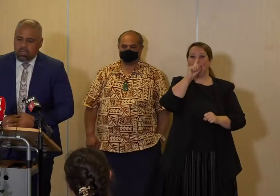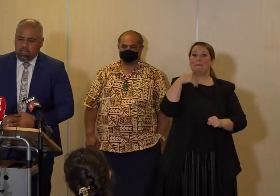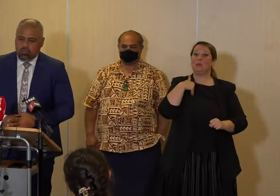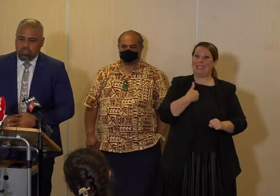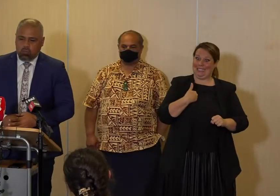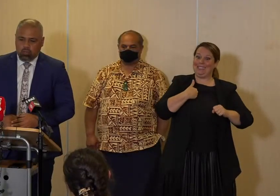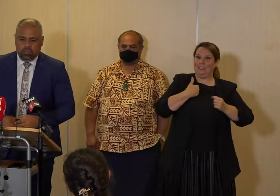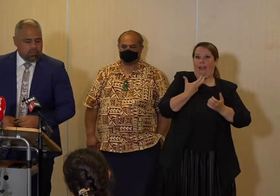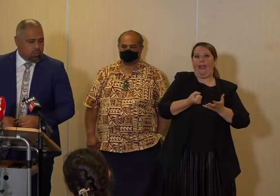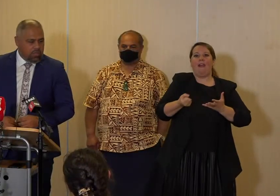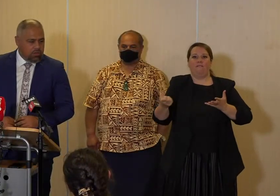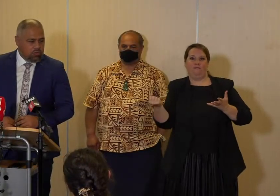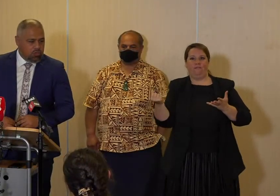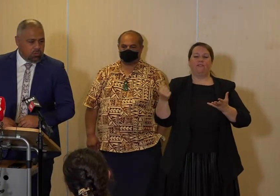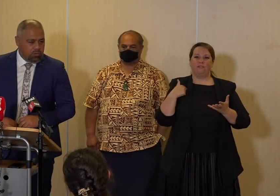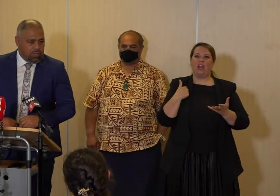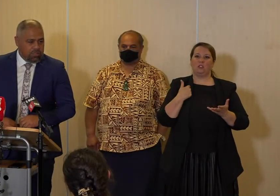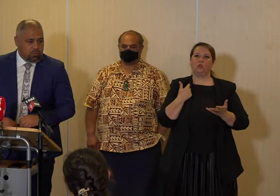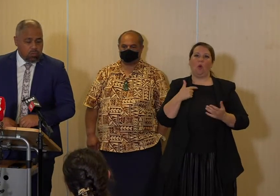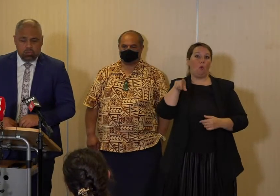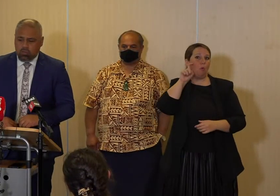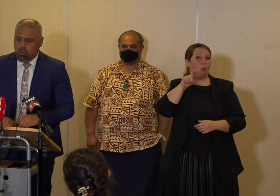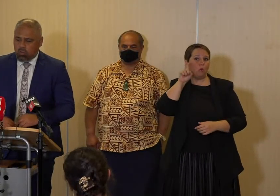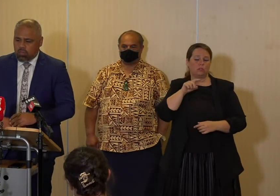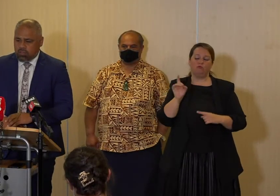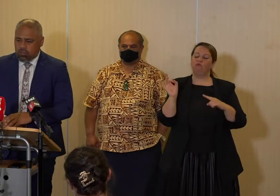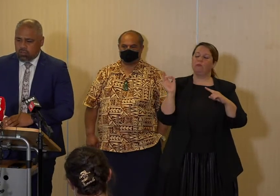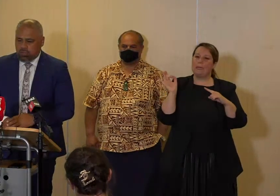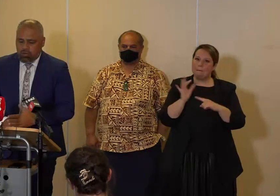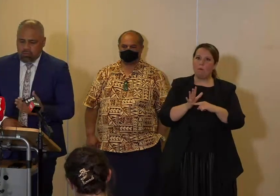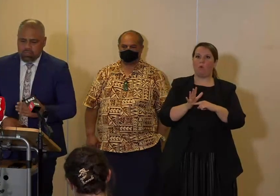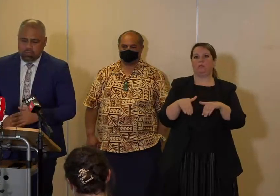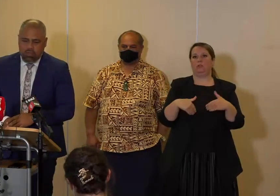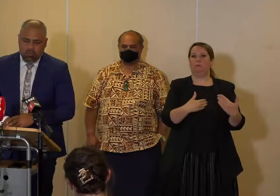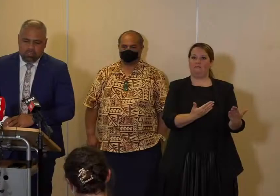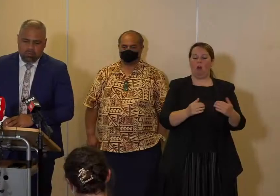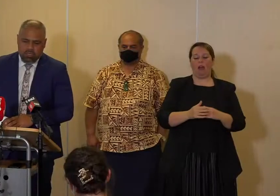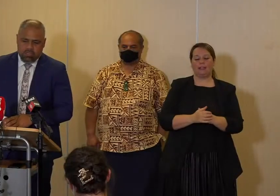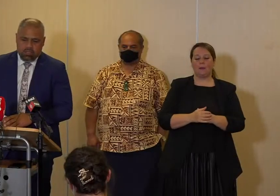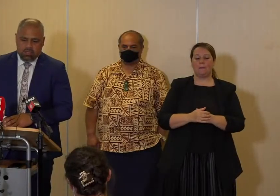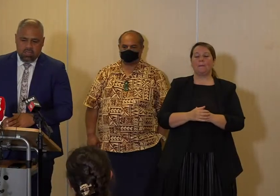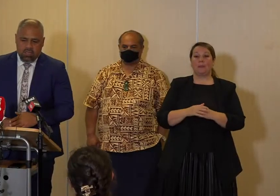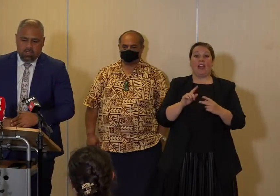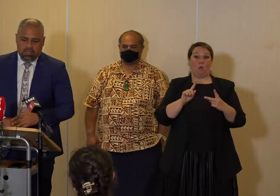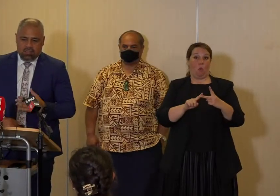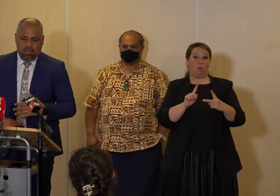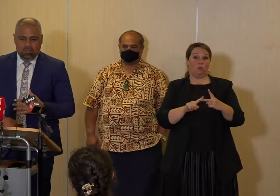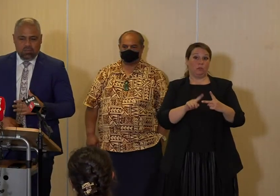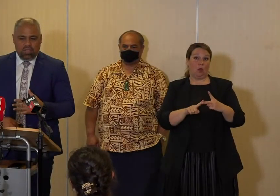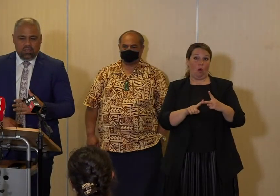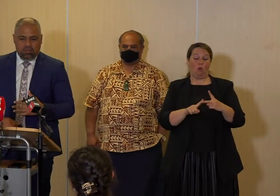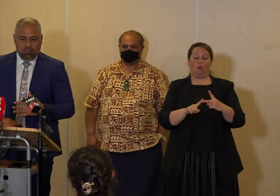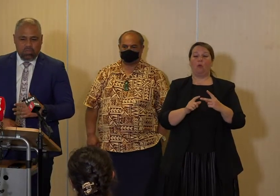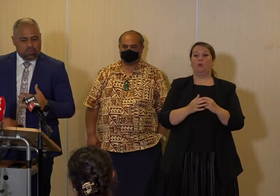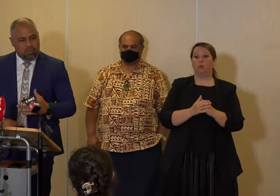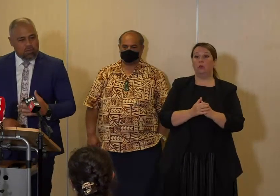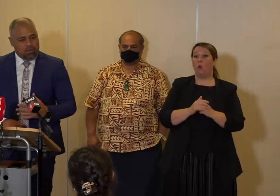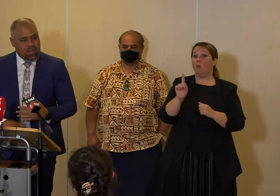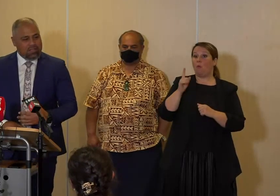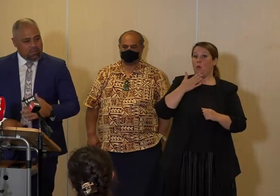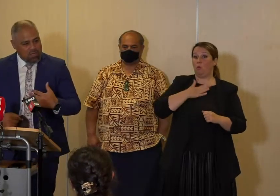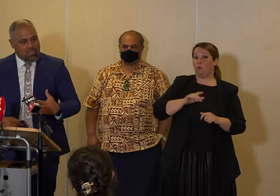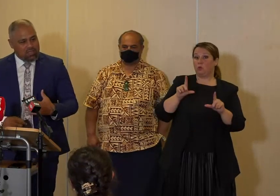have addressed, water is one of those critical things. What we want to do, and the Prime Minister might want to speak to this, is to make sure that because